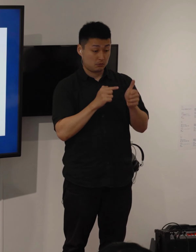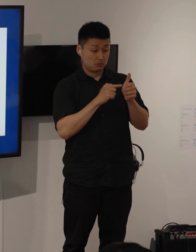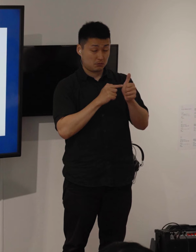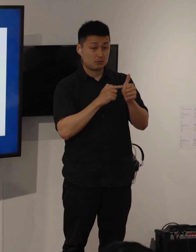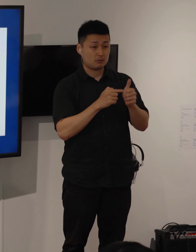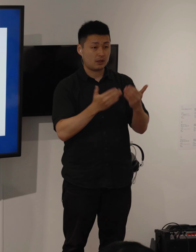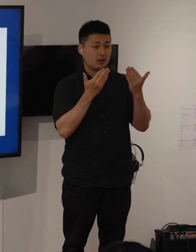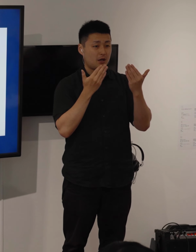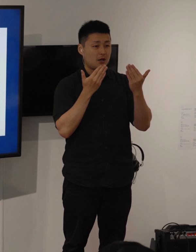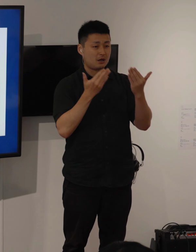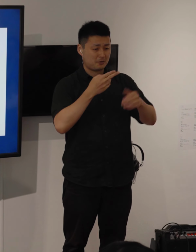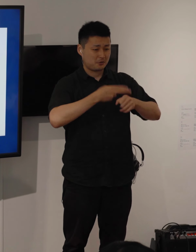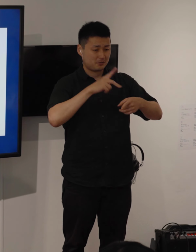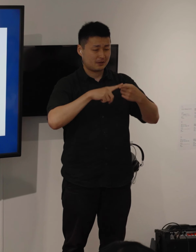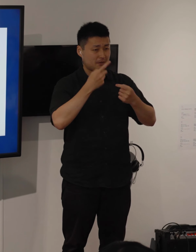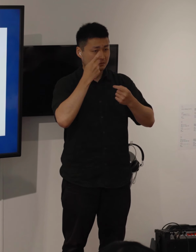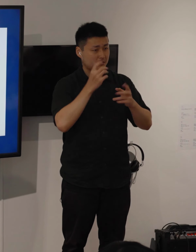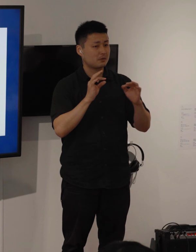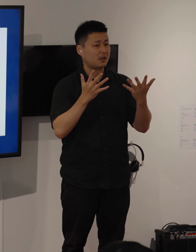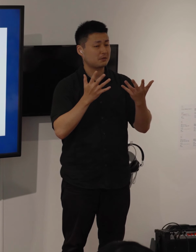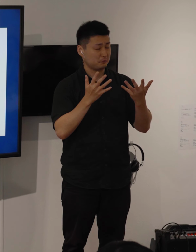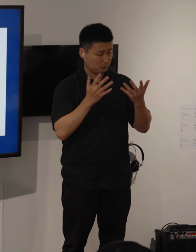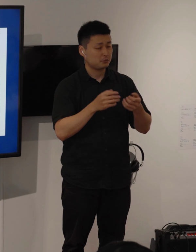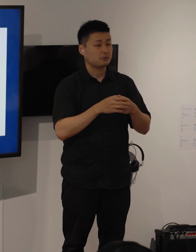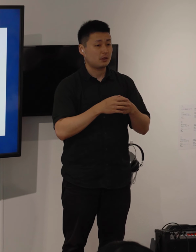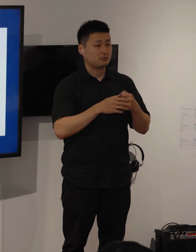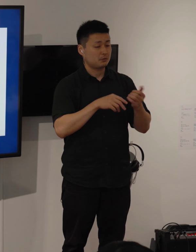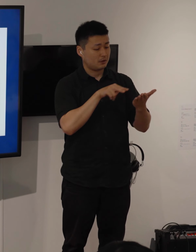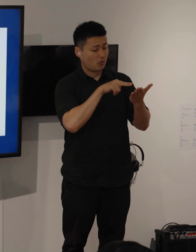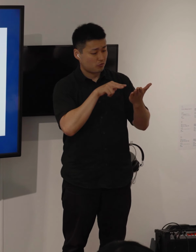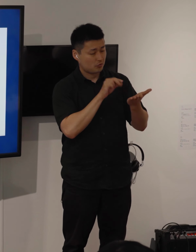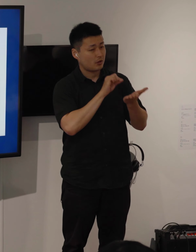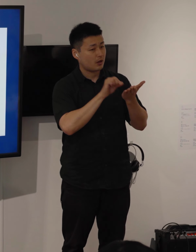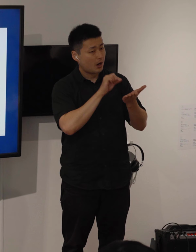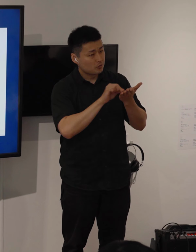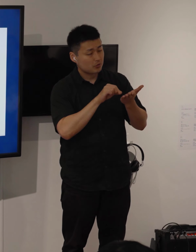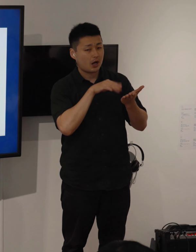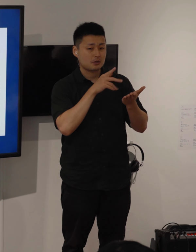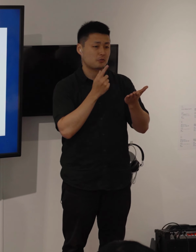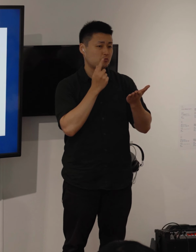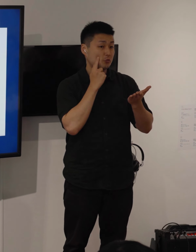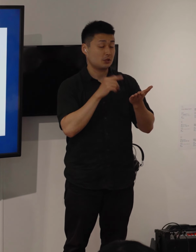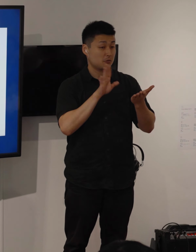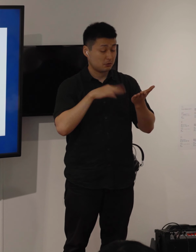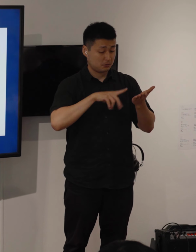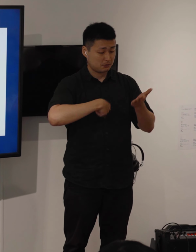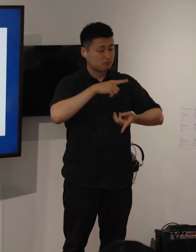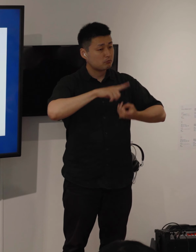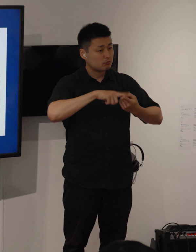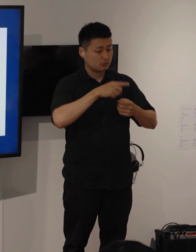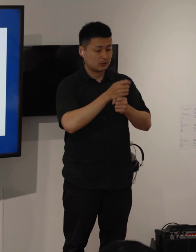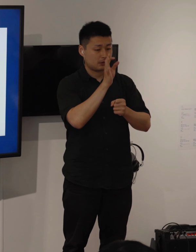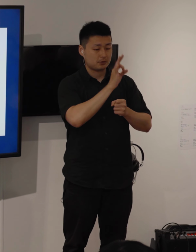she cannot write, she is non-verbal, and these are all born from her imagination and her intense need to